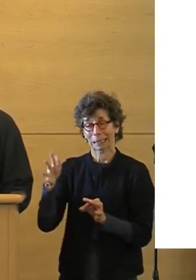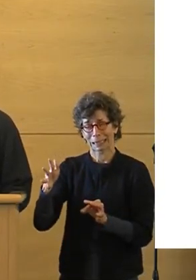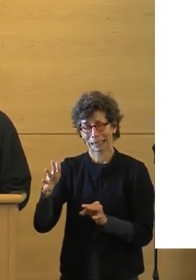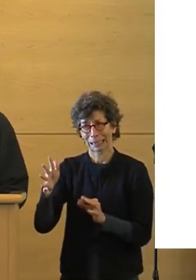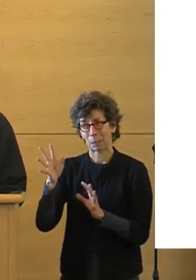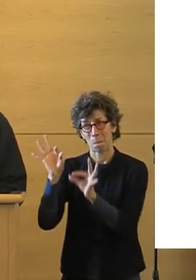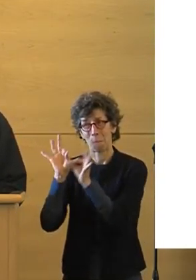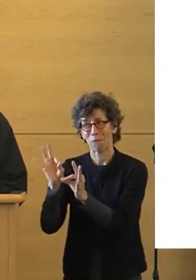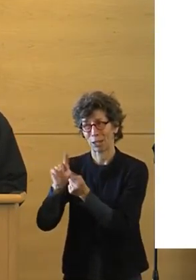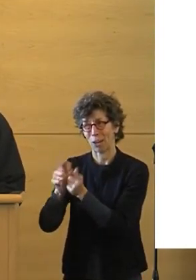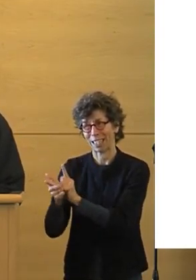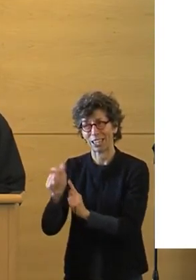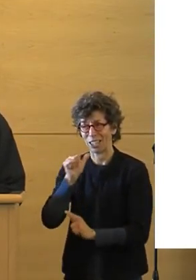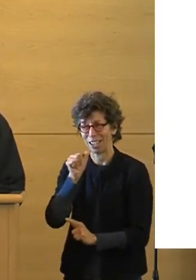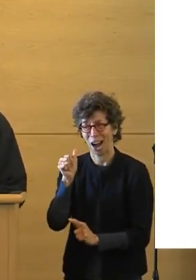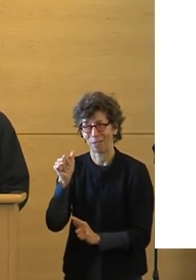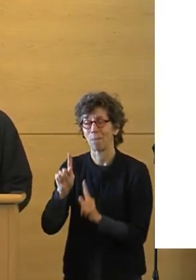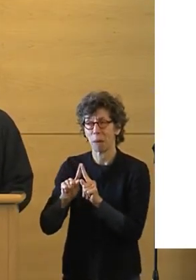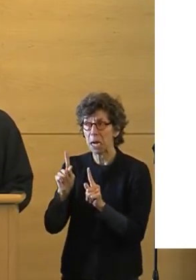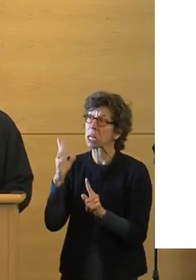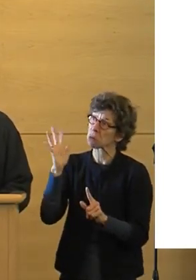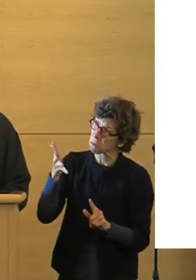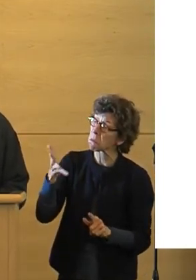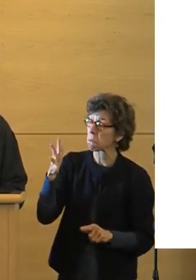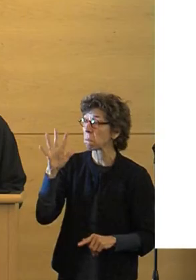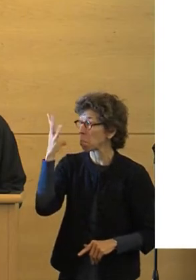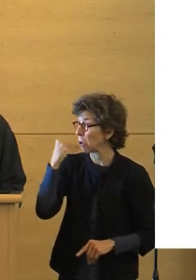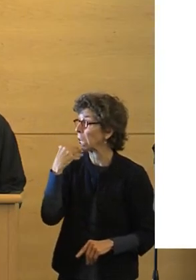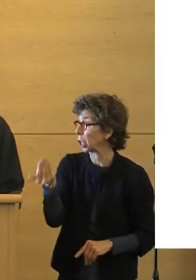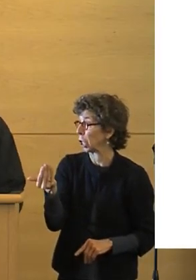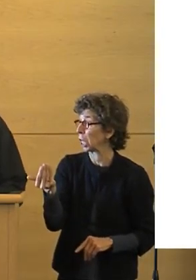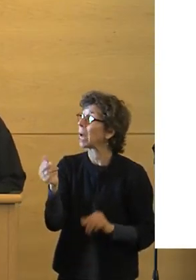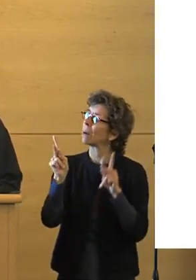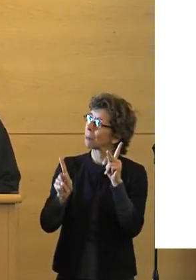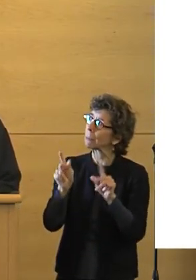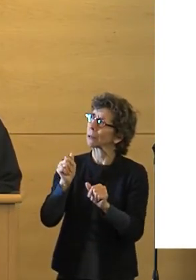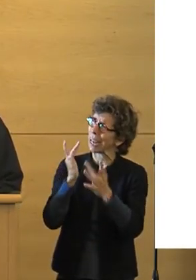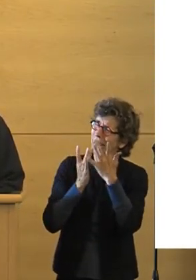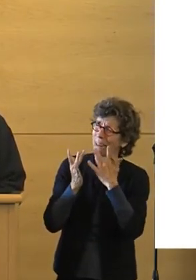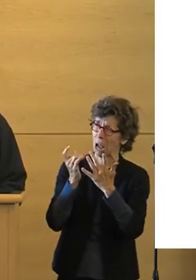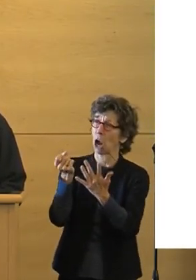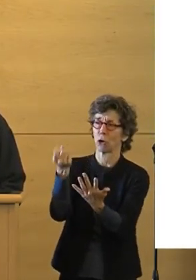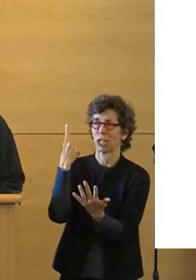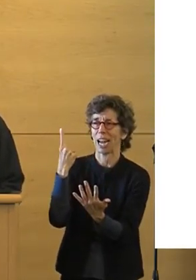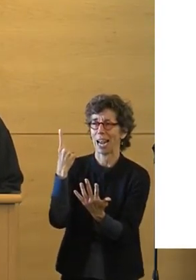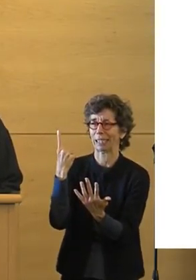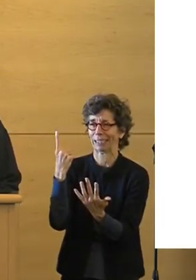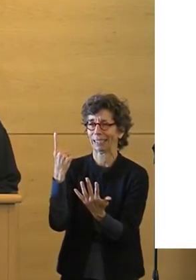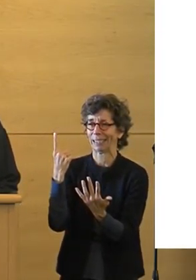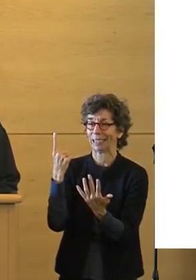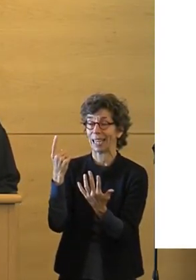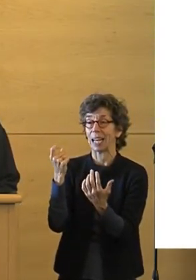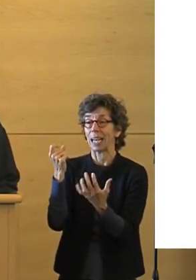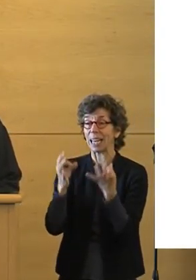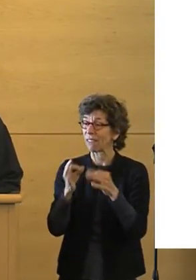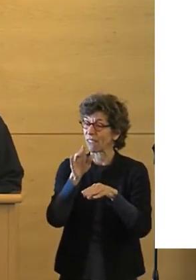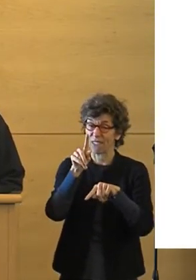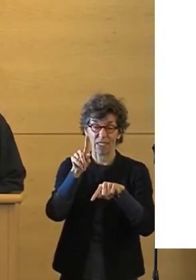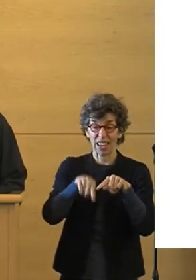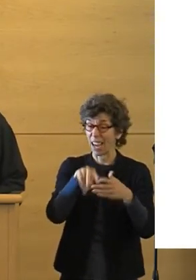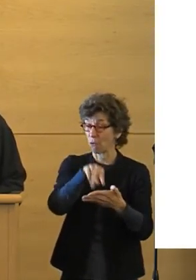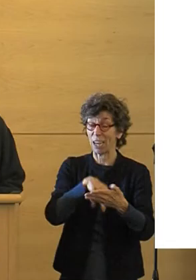The captions can be translated into any language automatically, that any of the languages that Google Translate